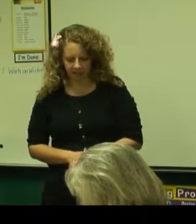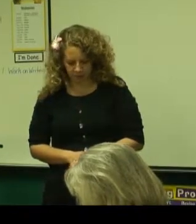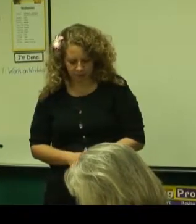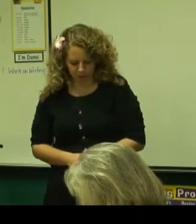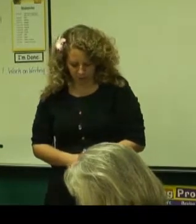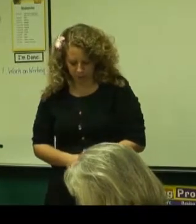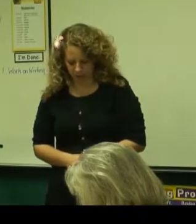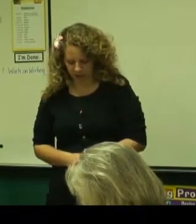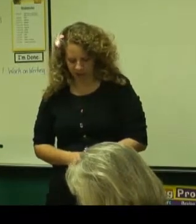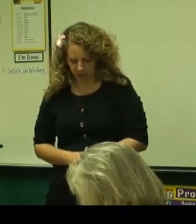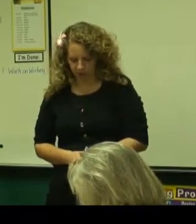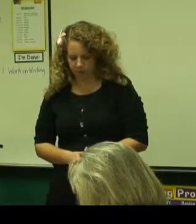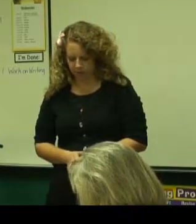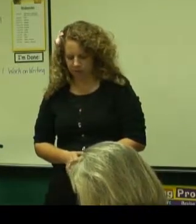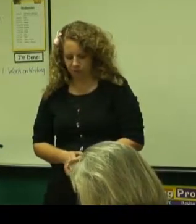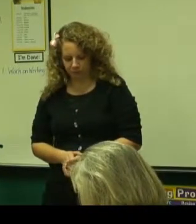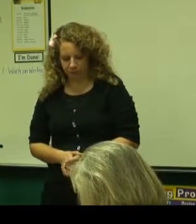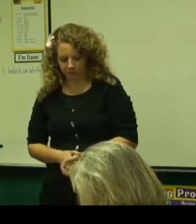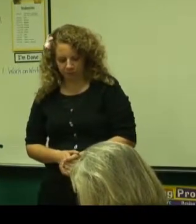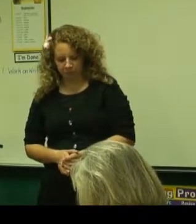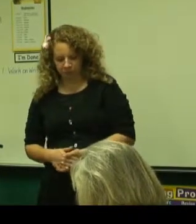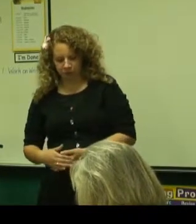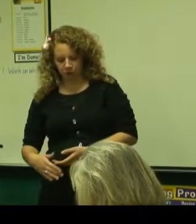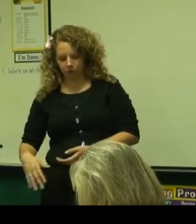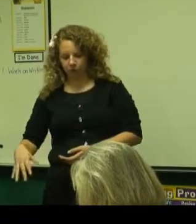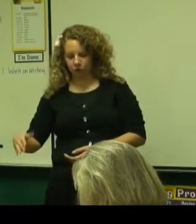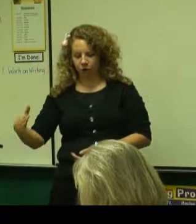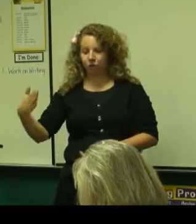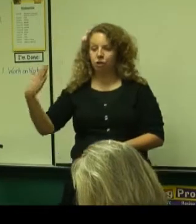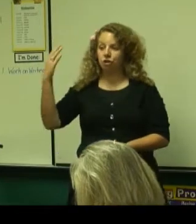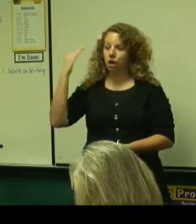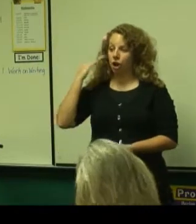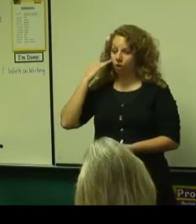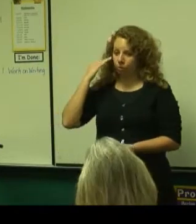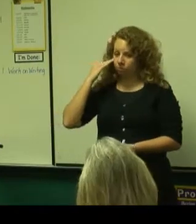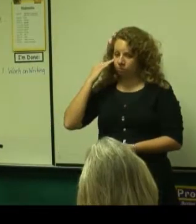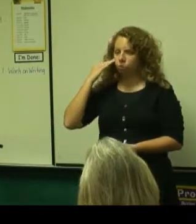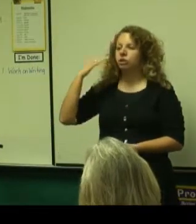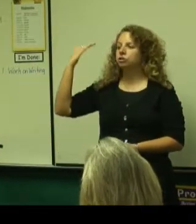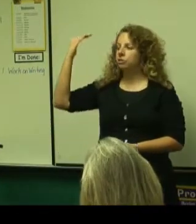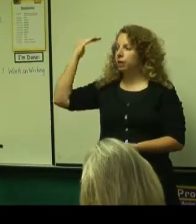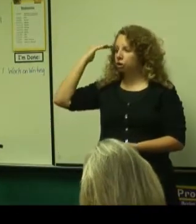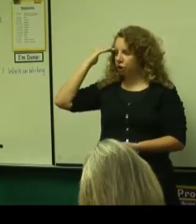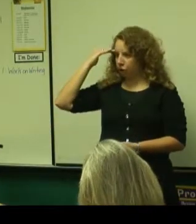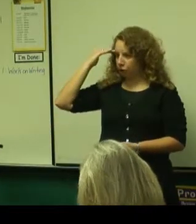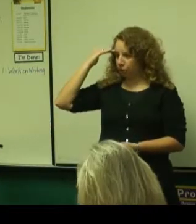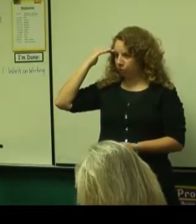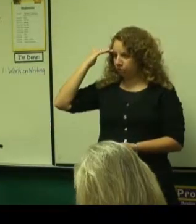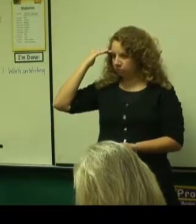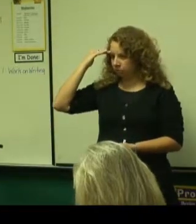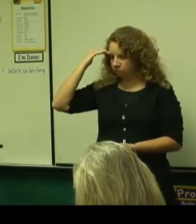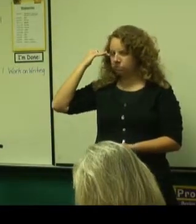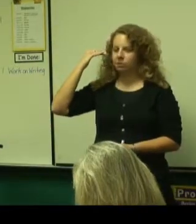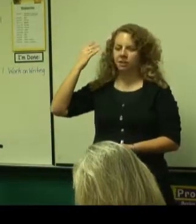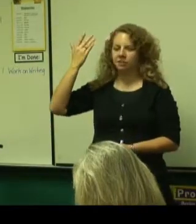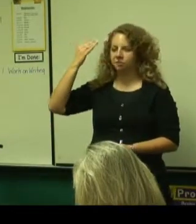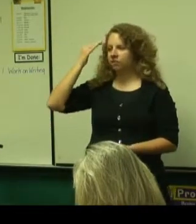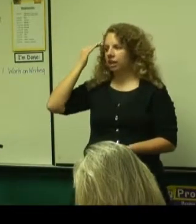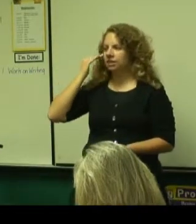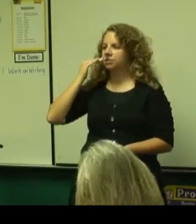formed by incorporating an outward twisting motion. So we learned know, or you can do it here, know, depending if you have glasses